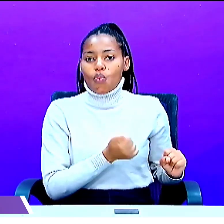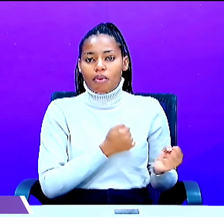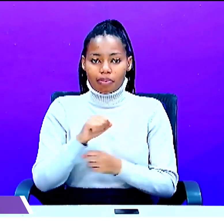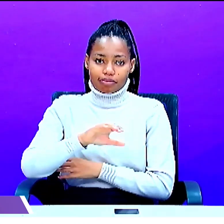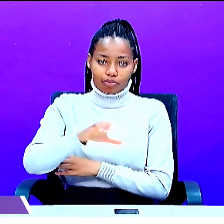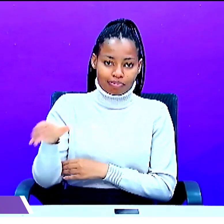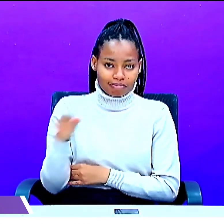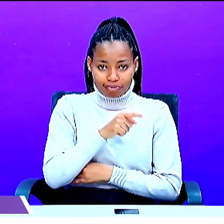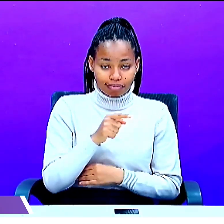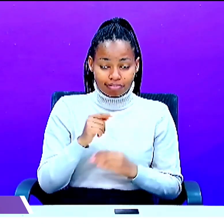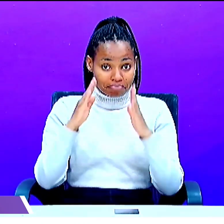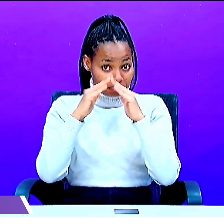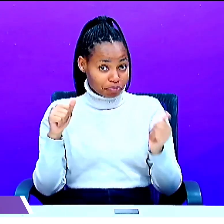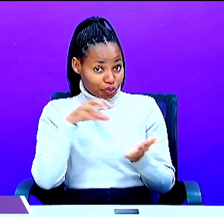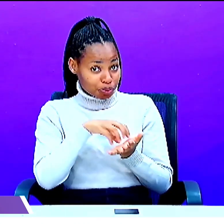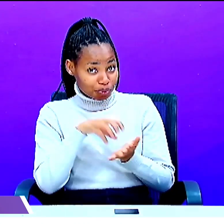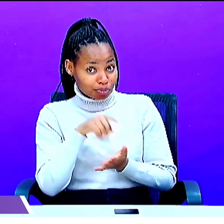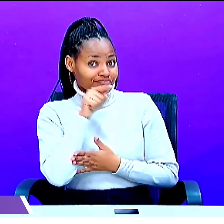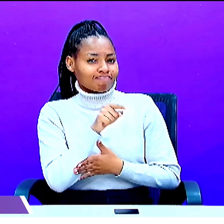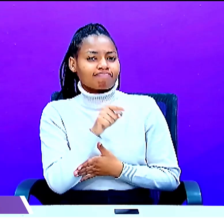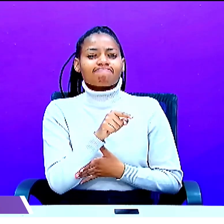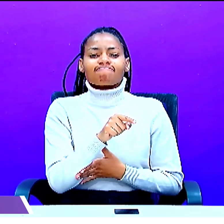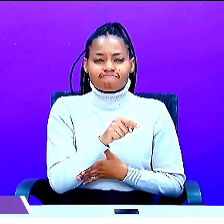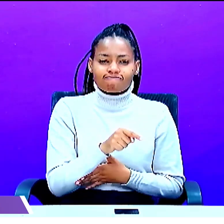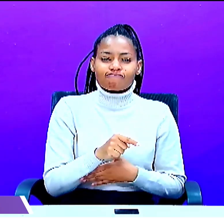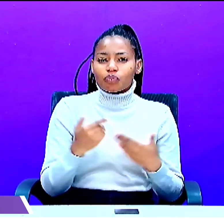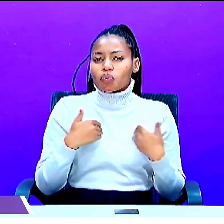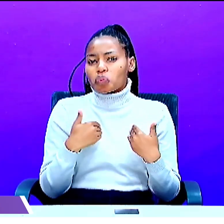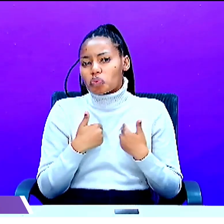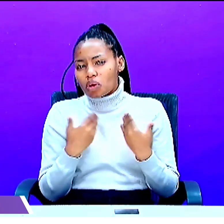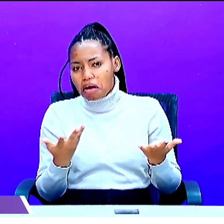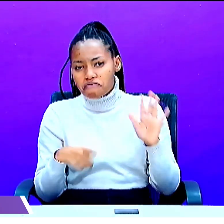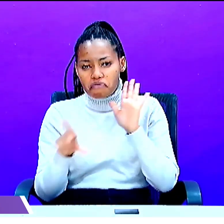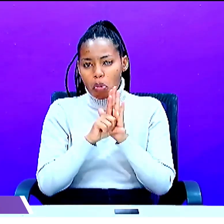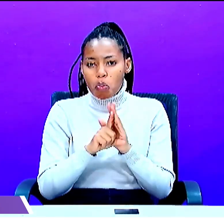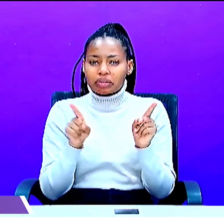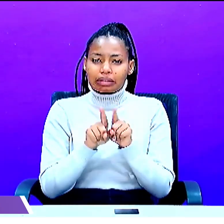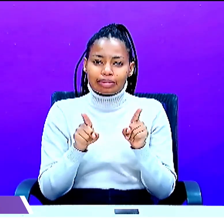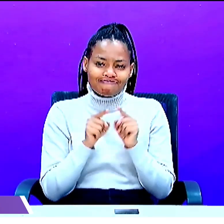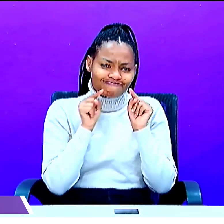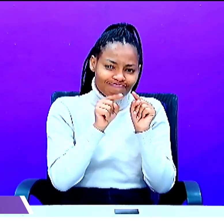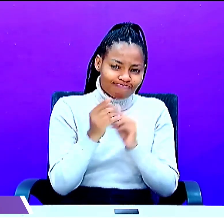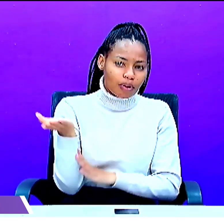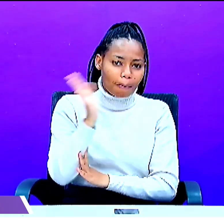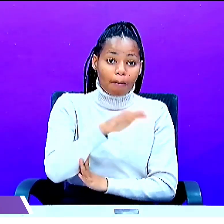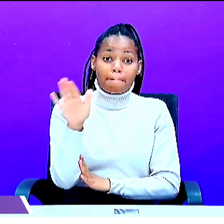in Homa County, the head of state criticized lawmakers for allegedly turning parliamentary committees